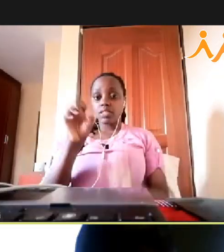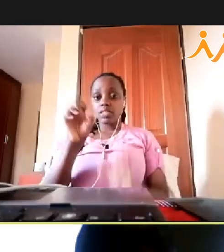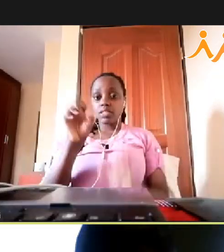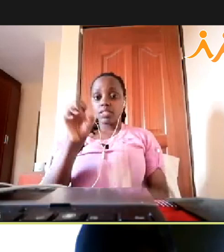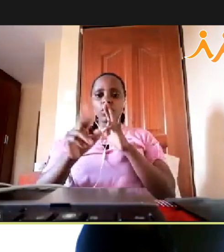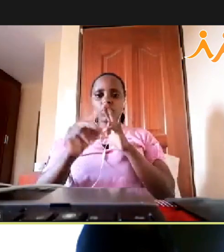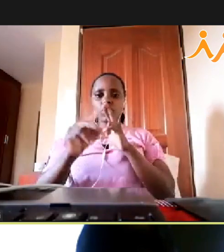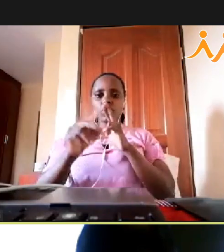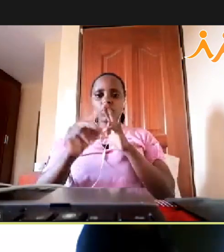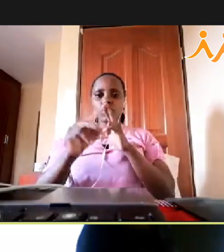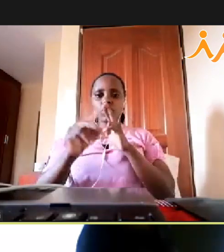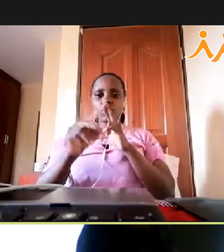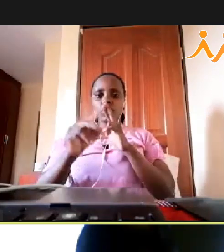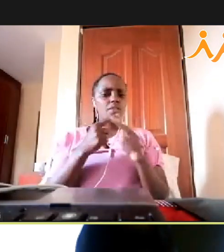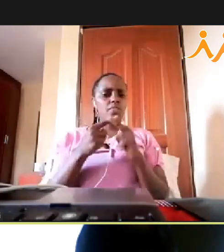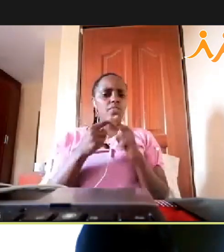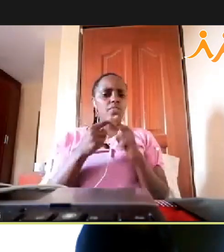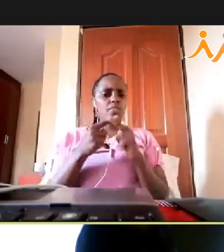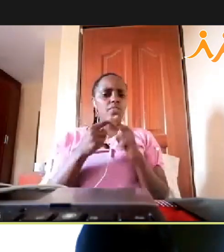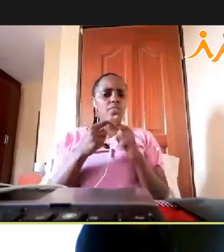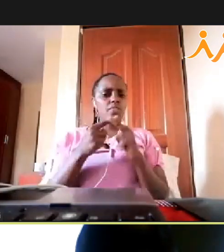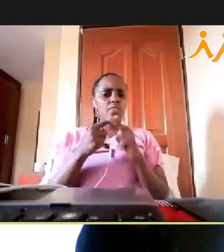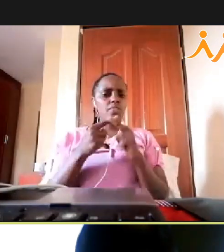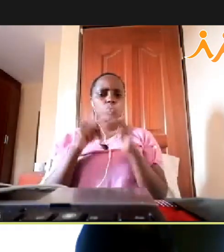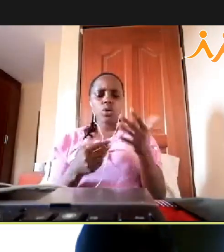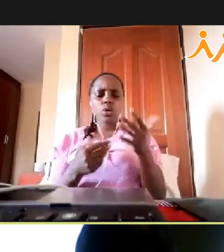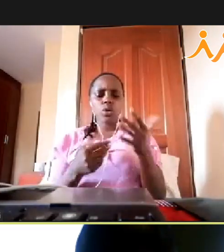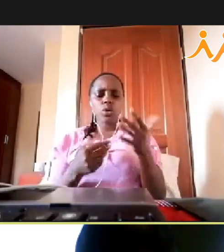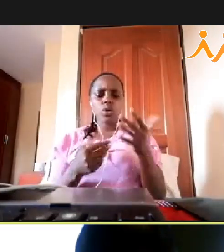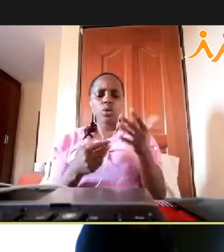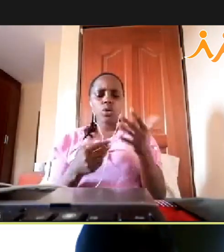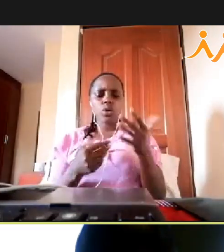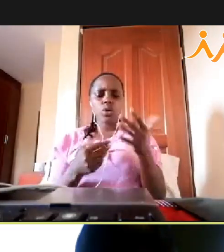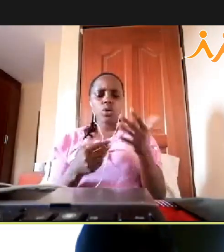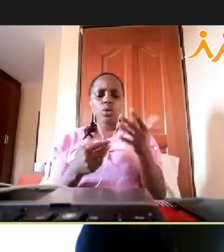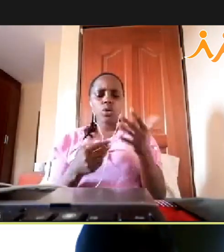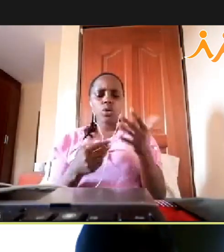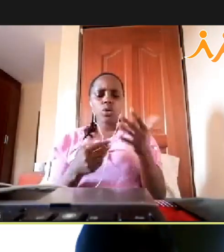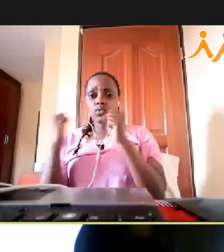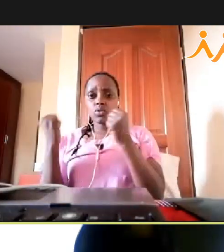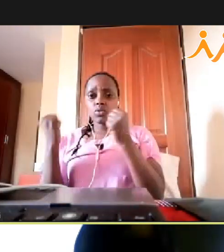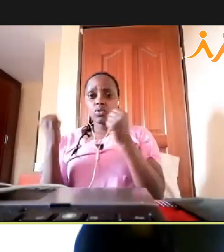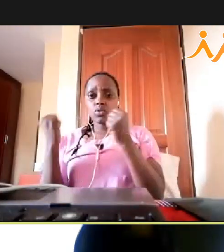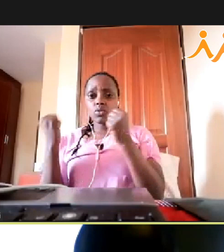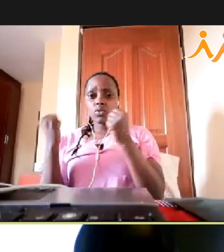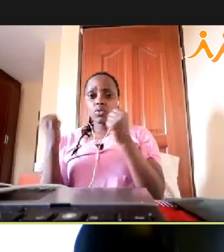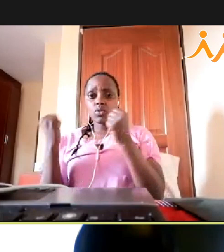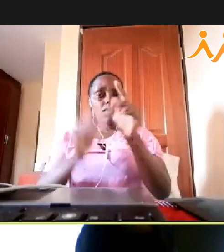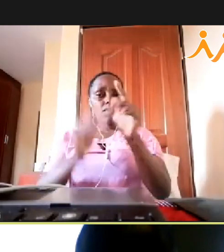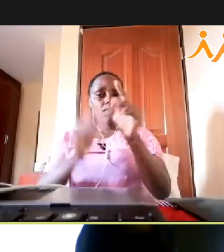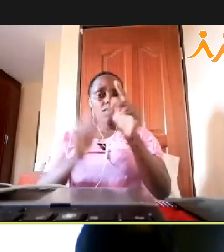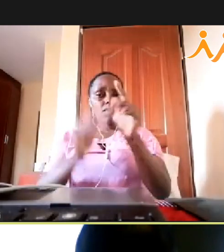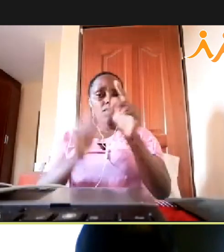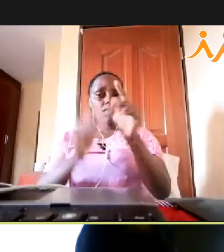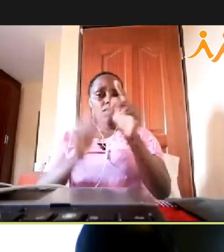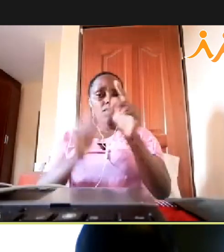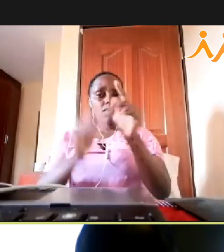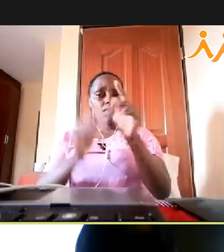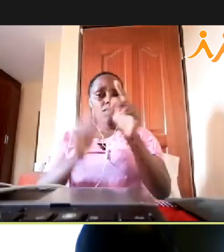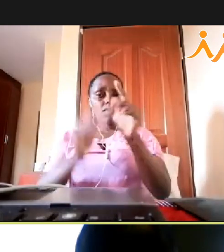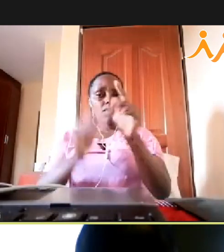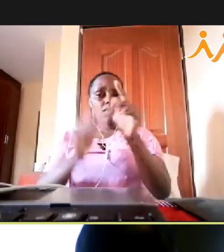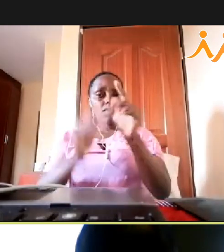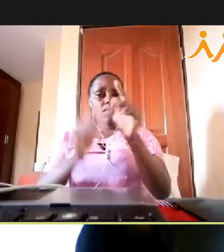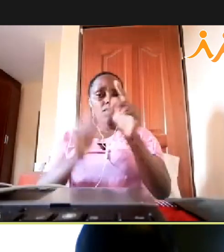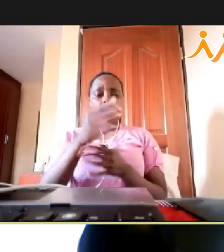their report, which naturally then means that civil society organization will participate in that process. Thereafter, they will